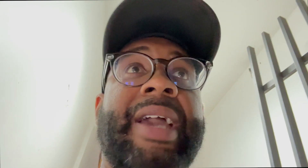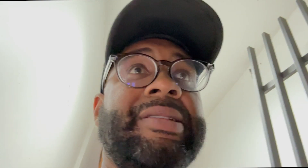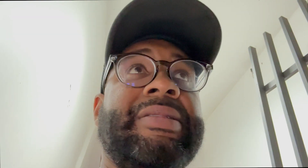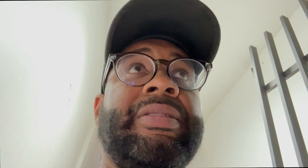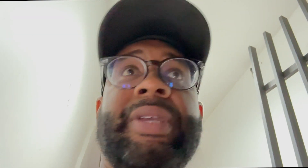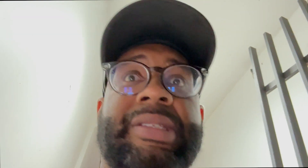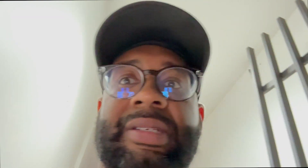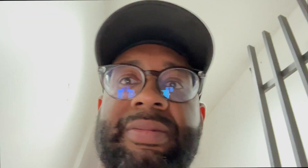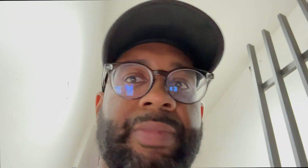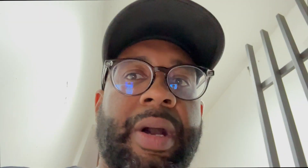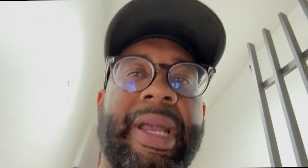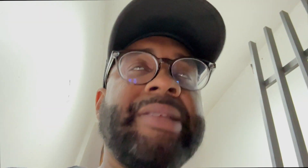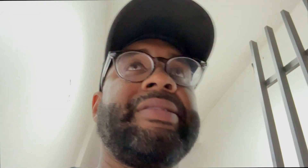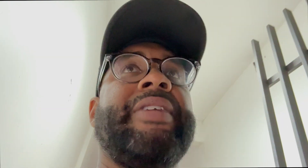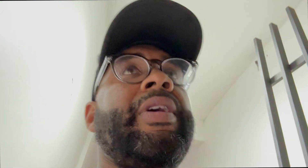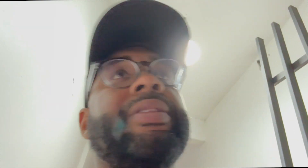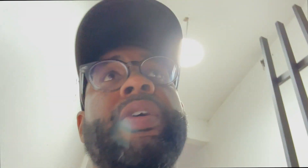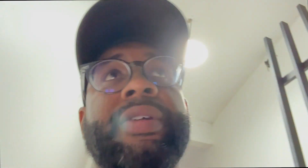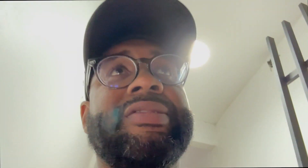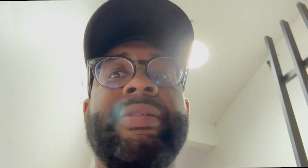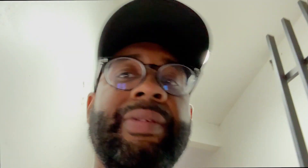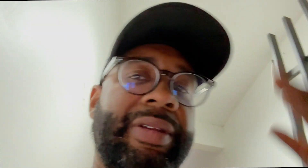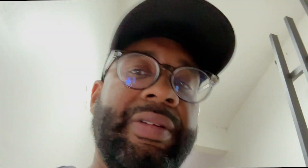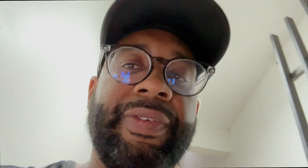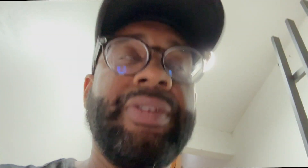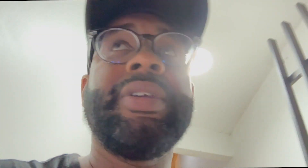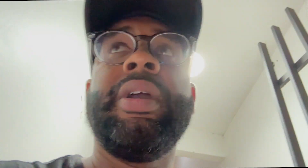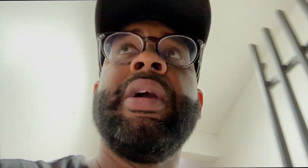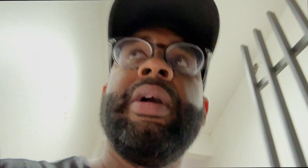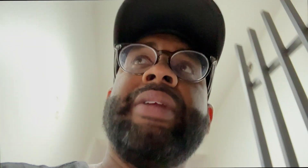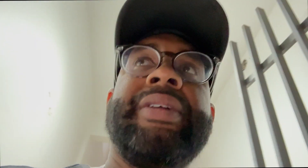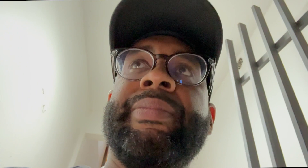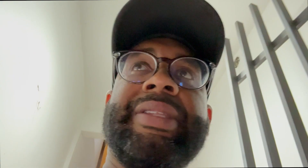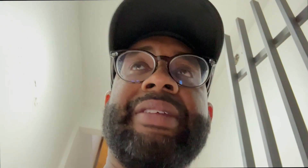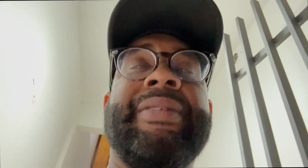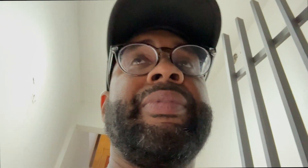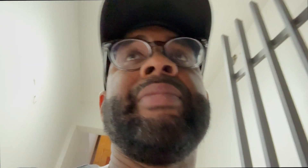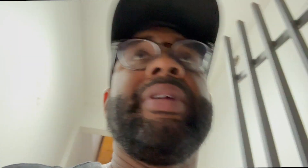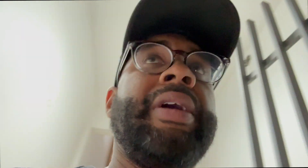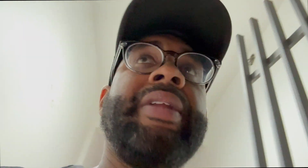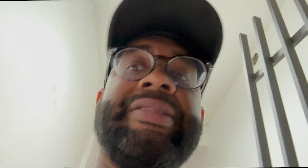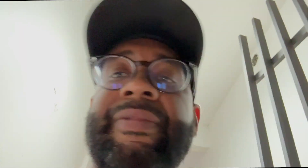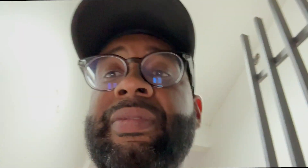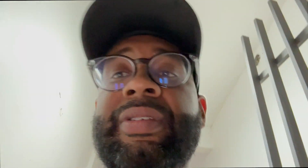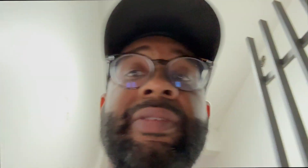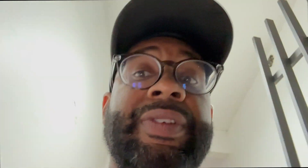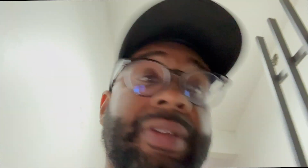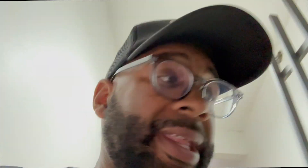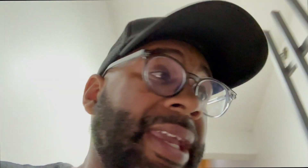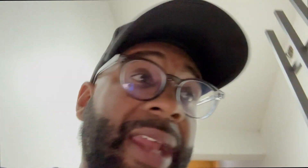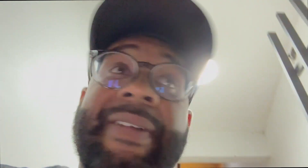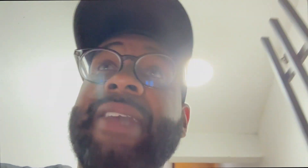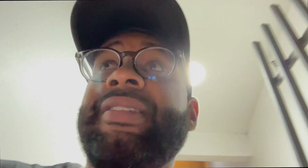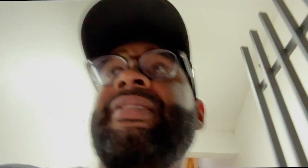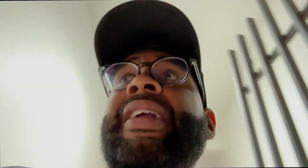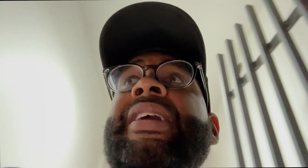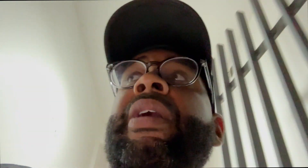access to. We can teach all kinds of stuff, all the courses that we want to do in the future, and you'll hear about that at some point, but all the stuff we want to do in the future, they can have access to that now, where no